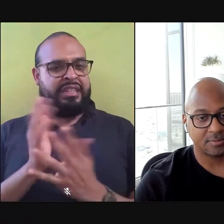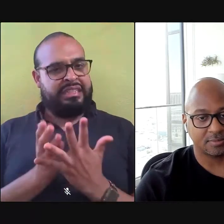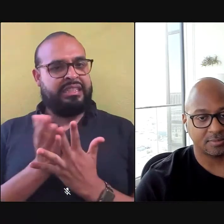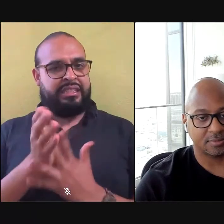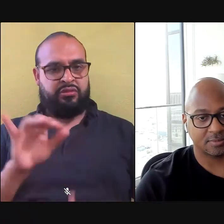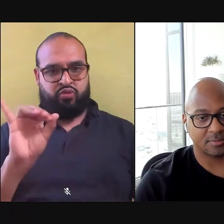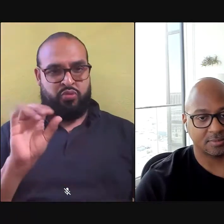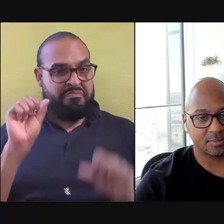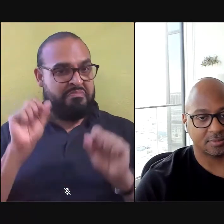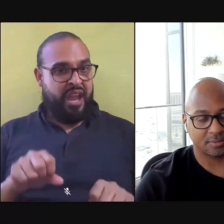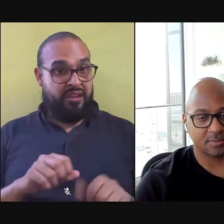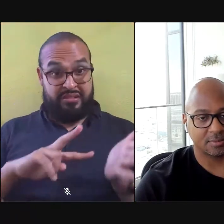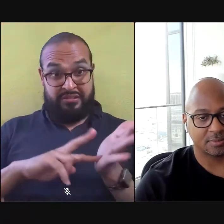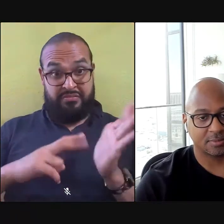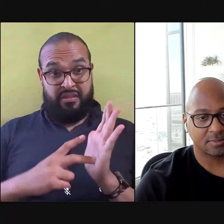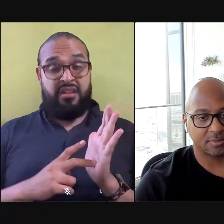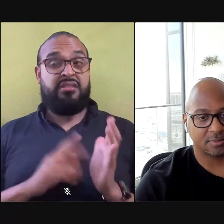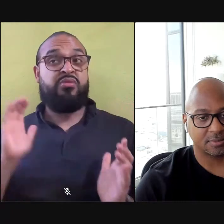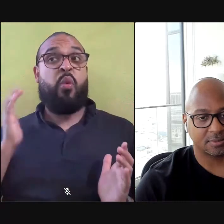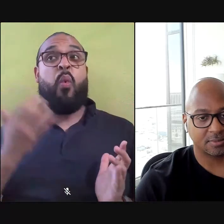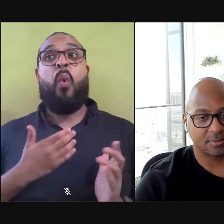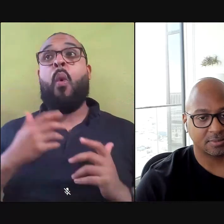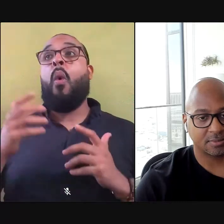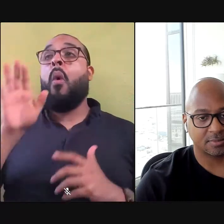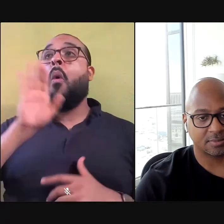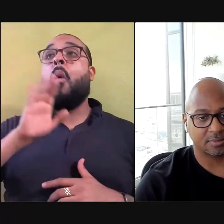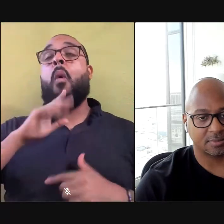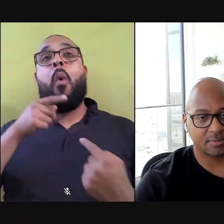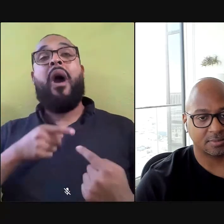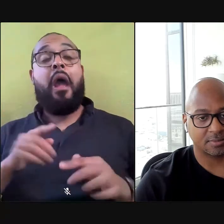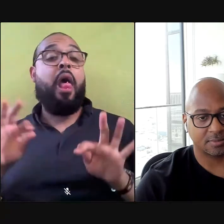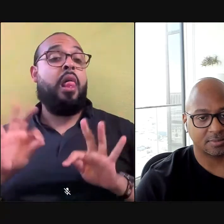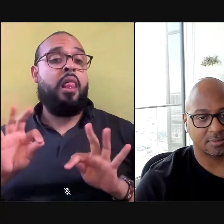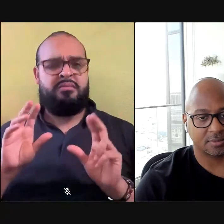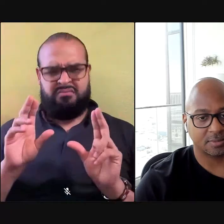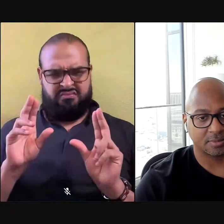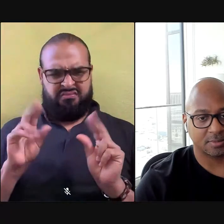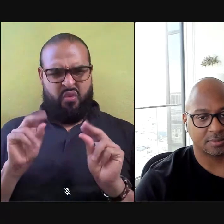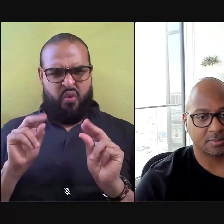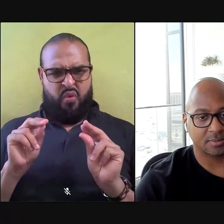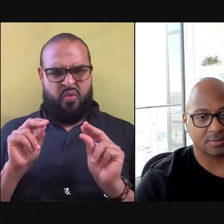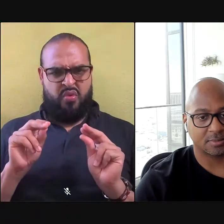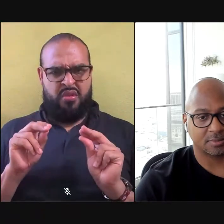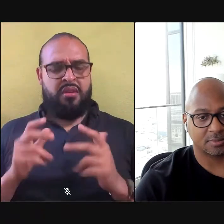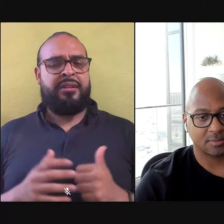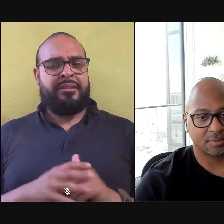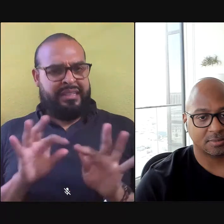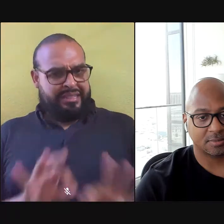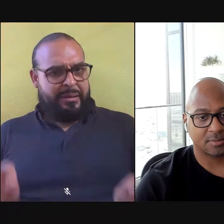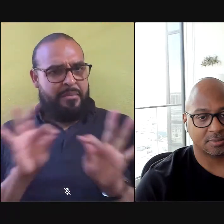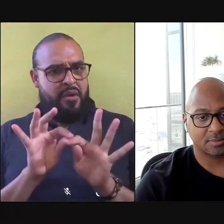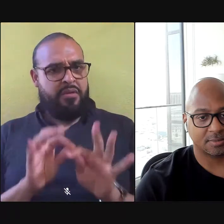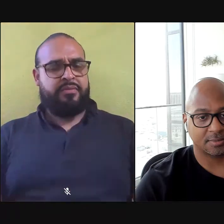are trivial and we shouldn't consider them. But more often, what prevents us from being able to move forward and find happiness